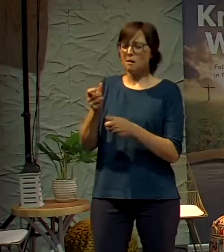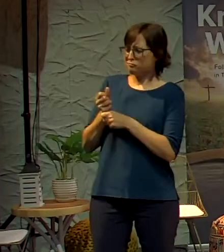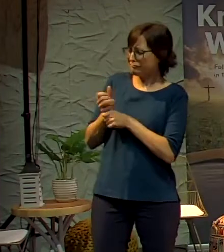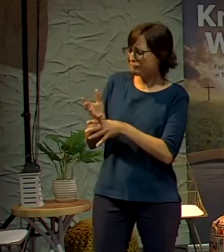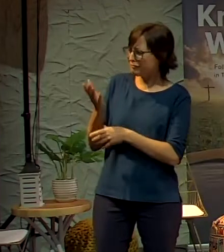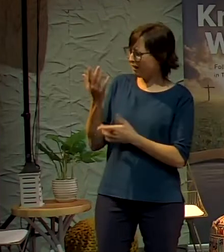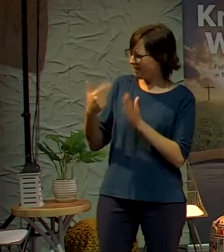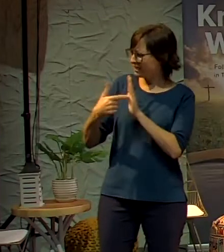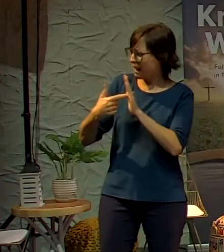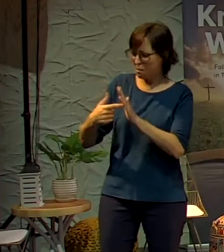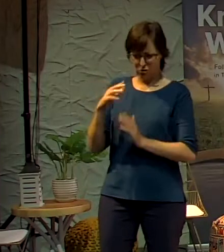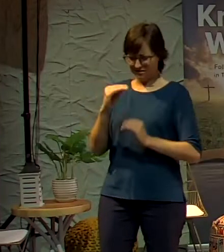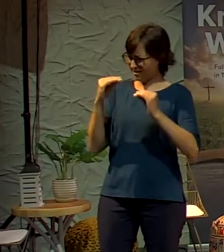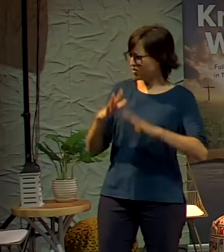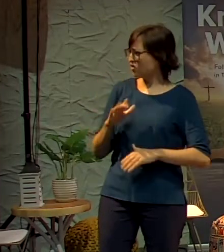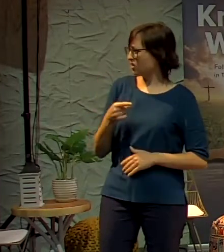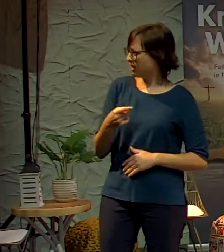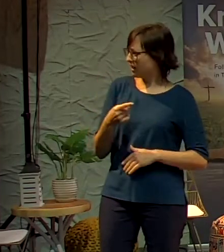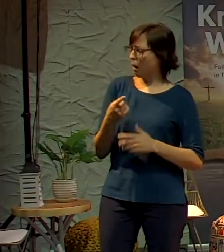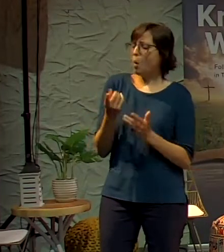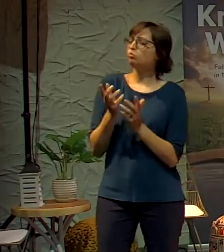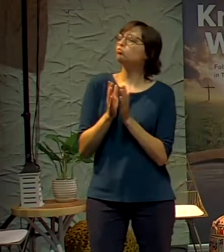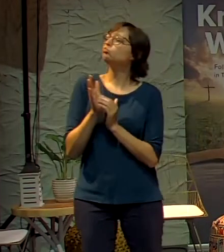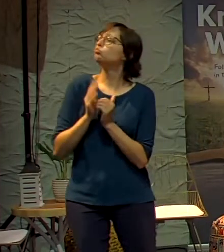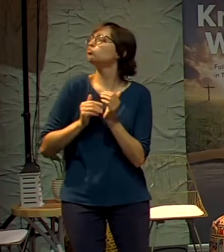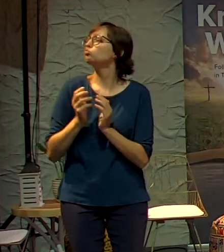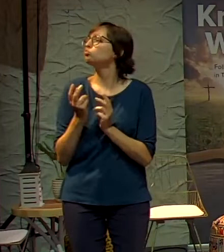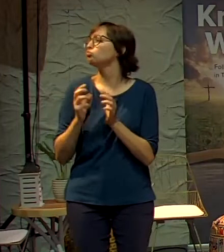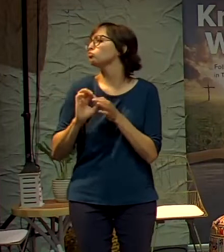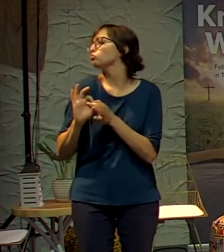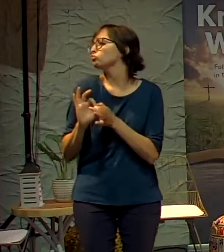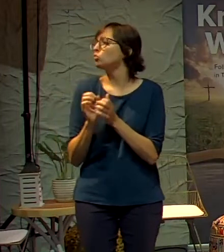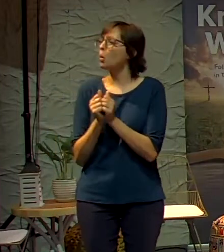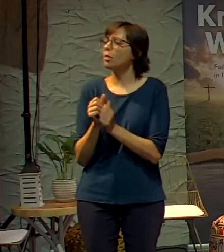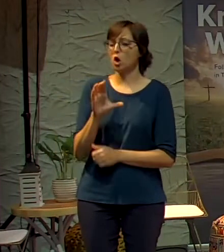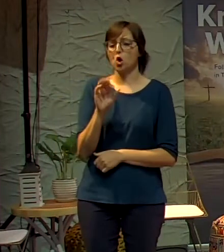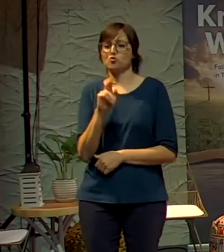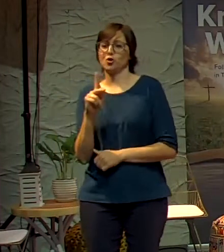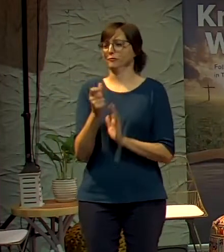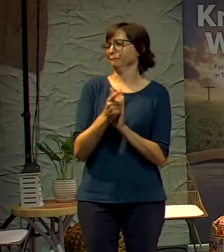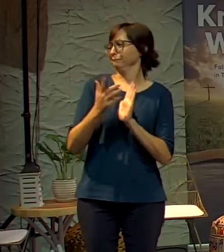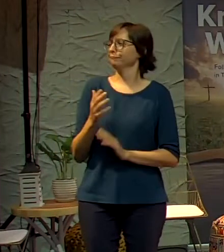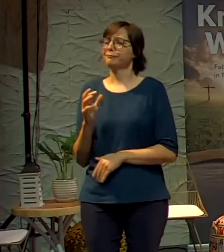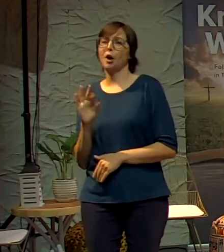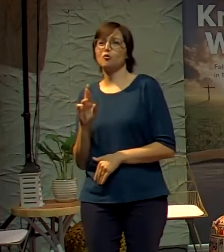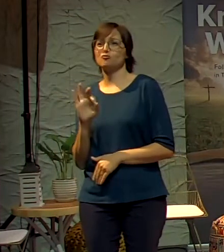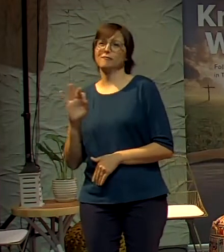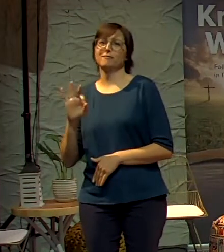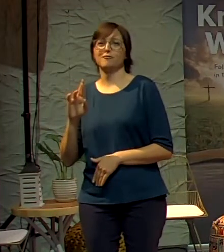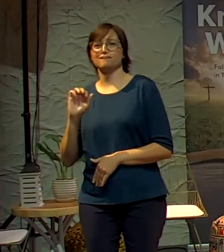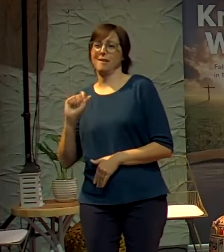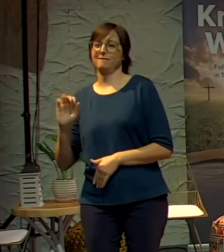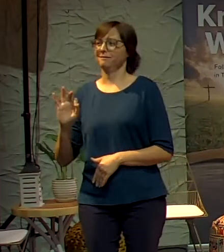kind of example is this from your teacher acting cozy with crooks and riffraff? And Jesus, overhearing, shot back. He